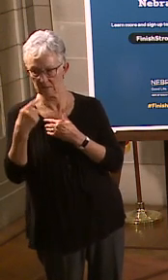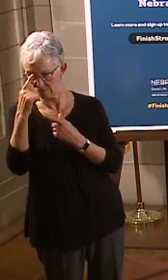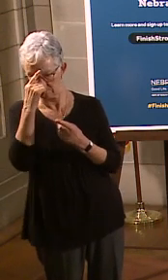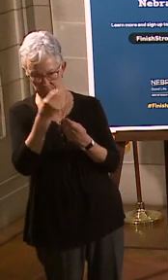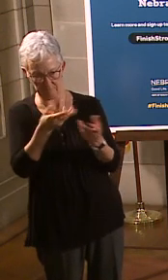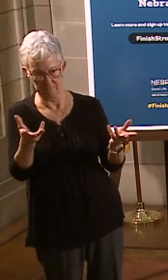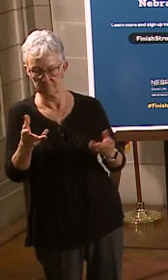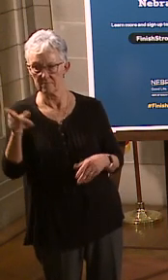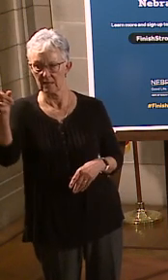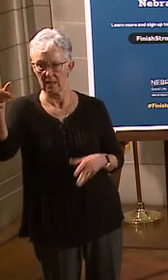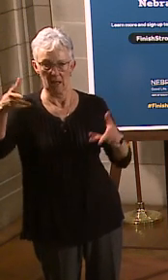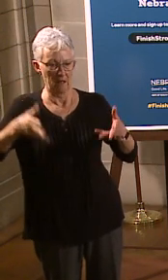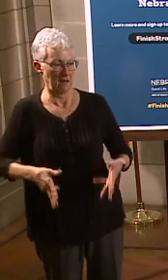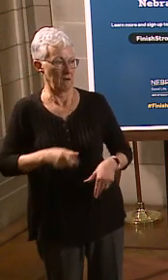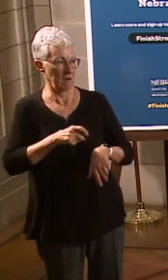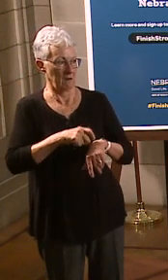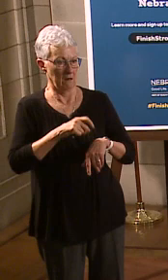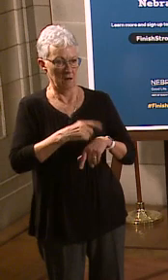or two more questions.